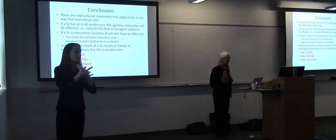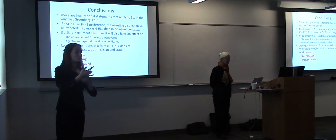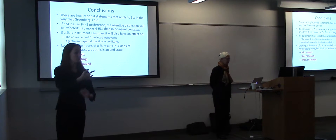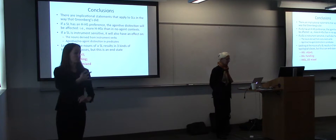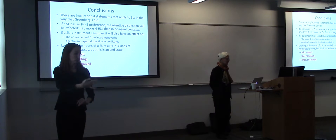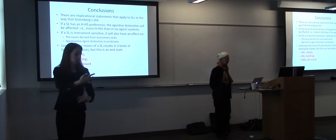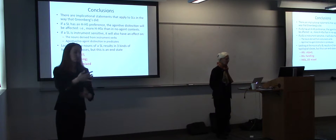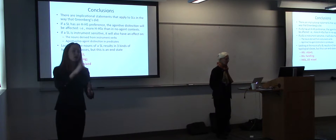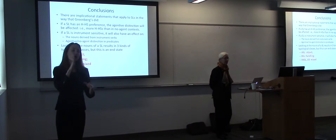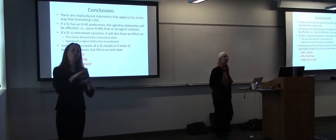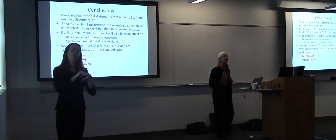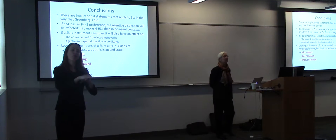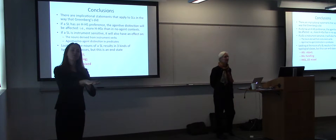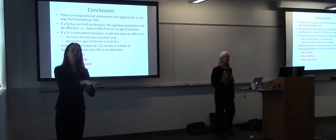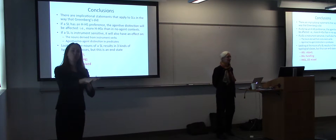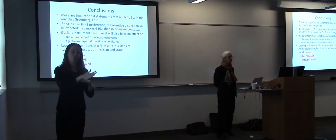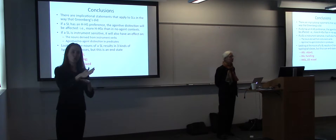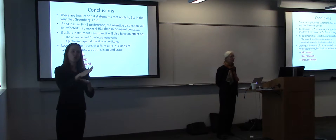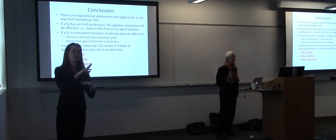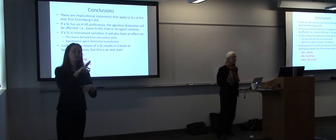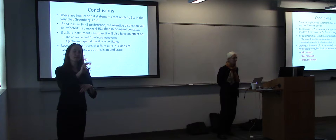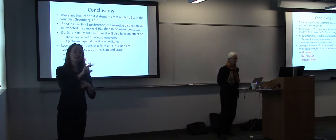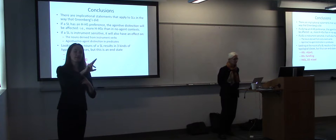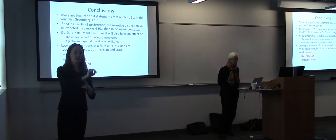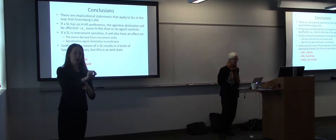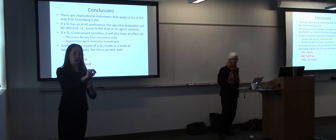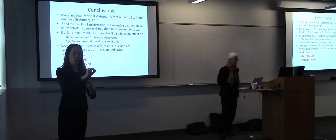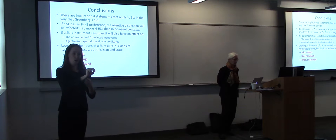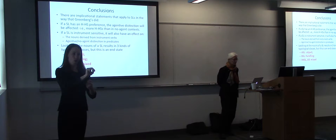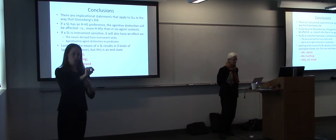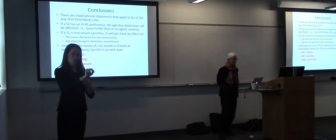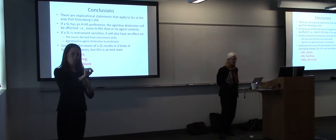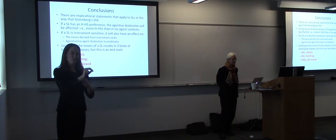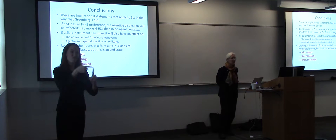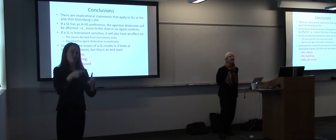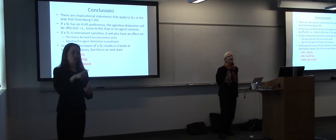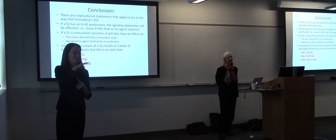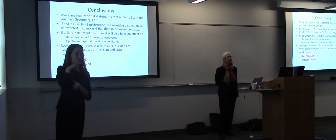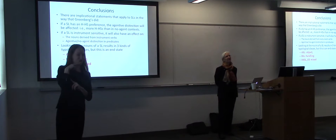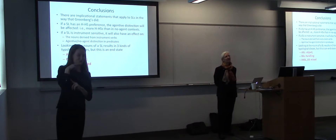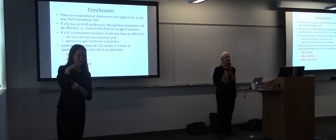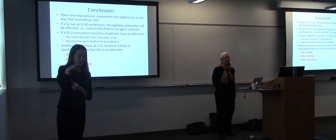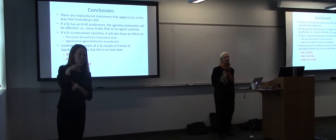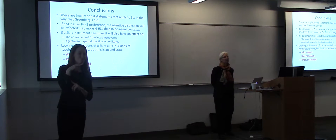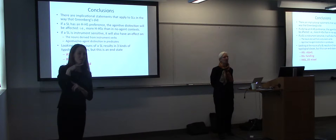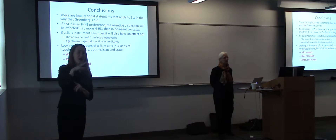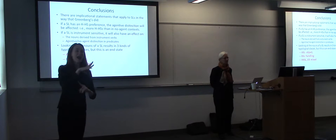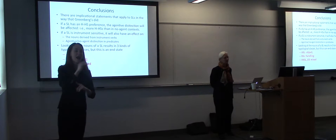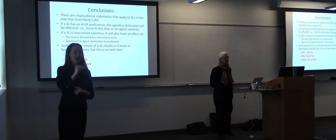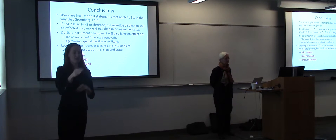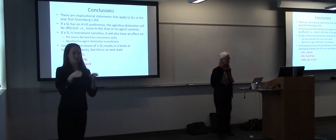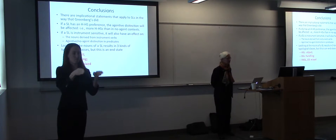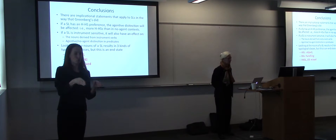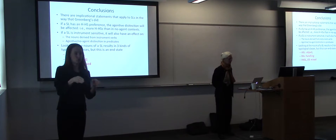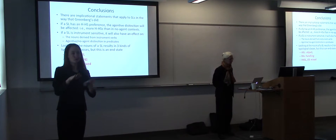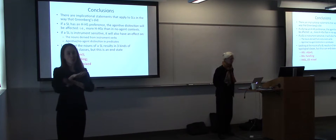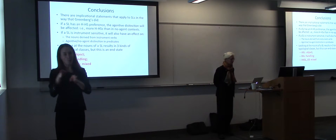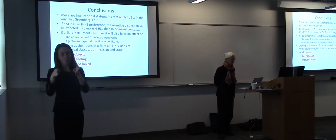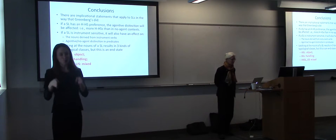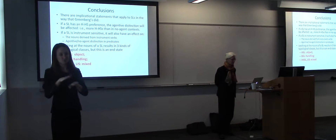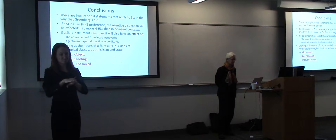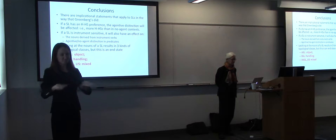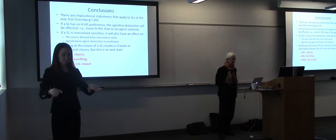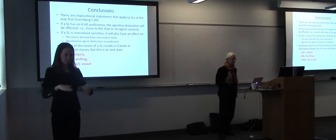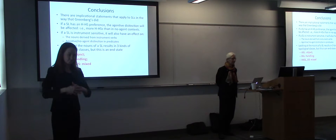also have an effect on the nouns derived from those act-on predicates and on the agent, no agent distinction in